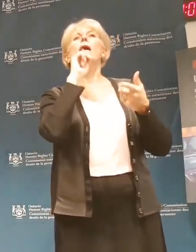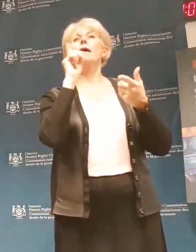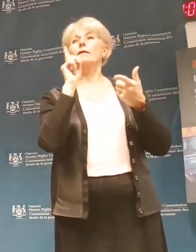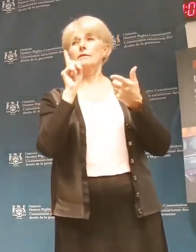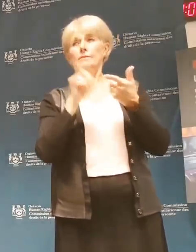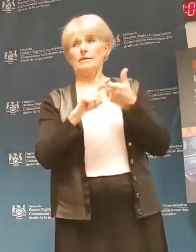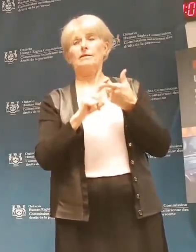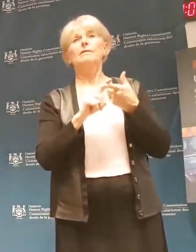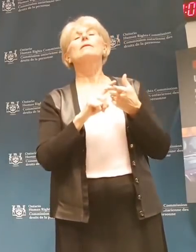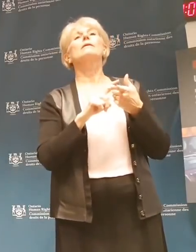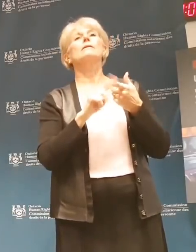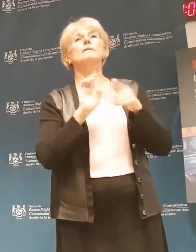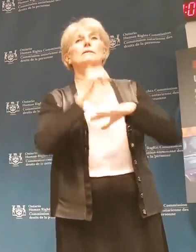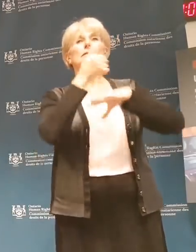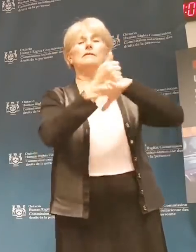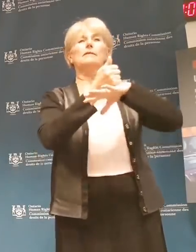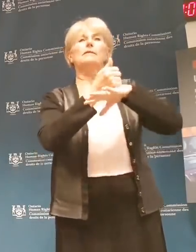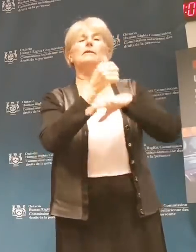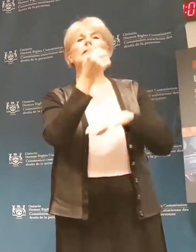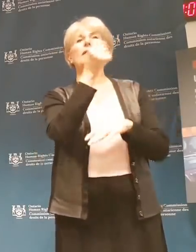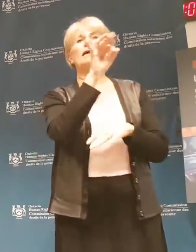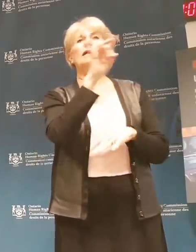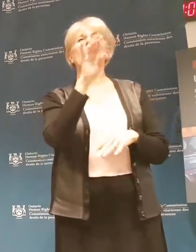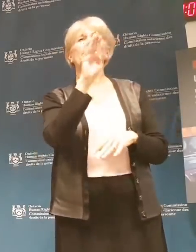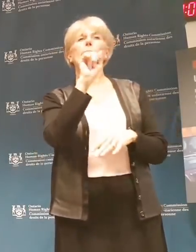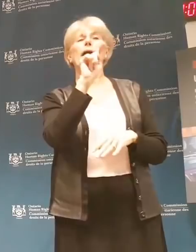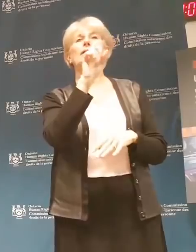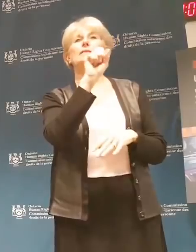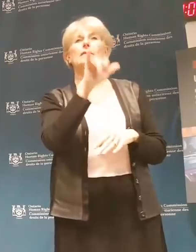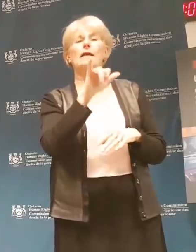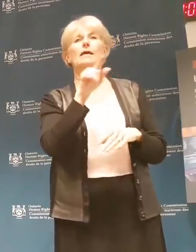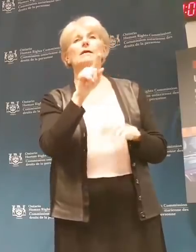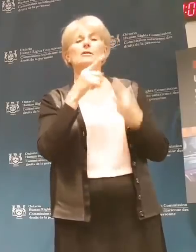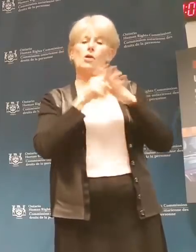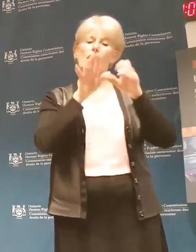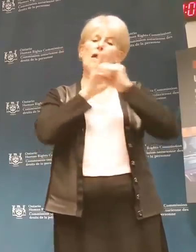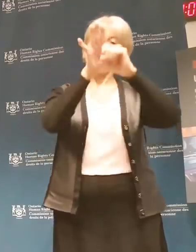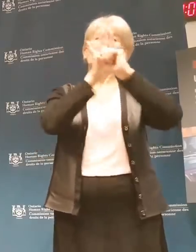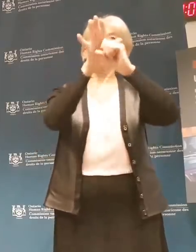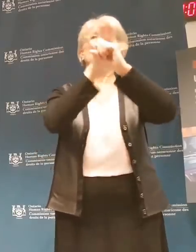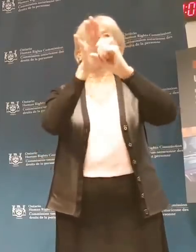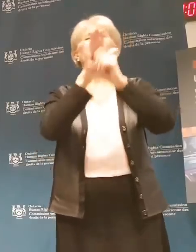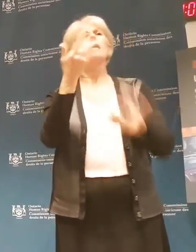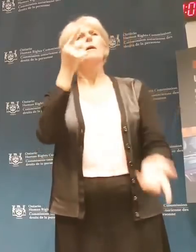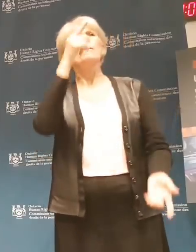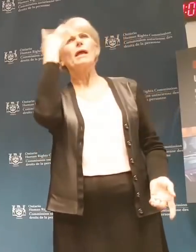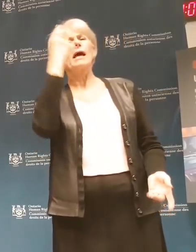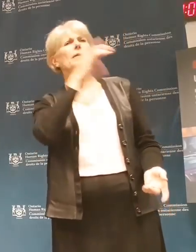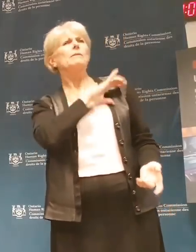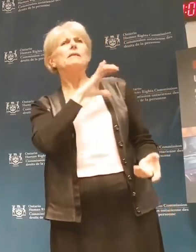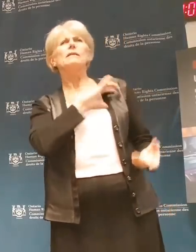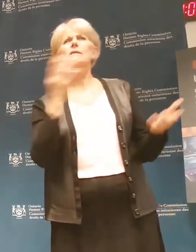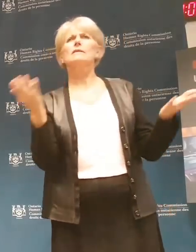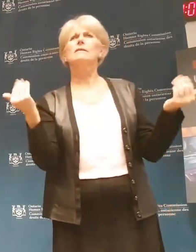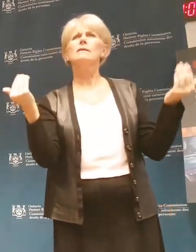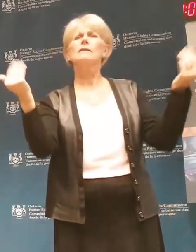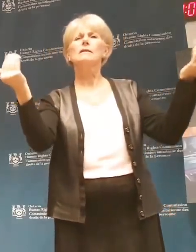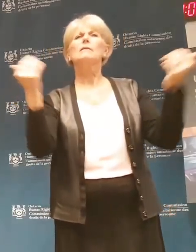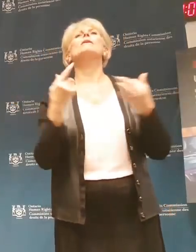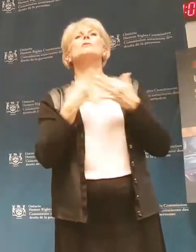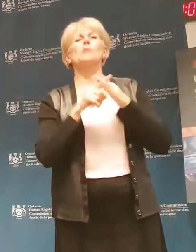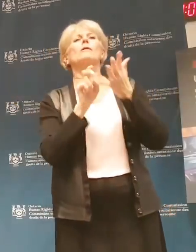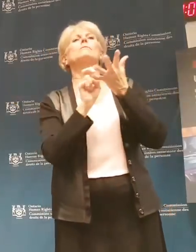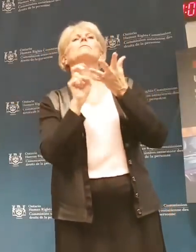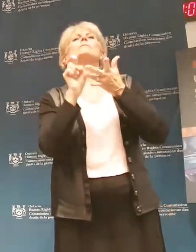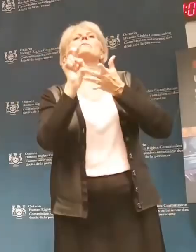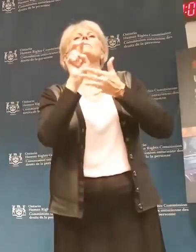BADSE was formed in 1988 and started to advocate and advocated for black policemen that they started to get